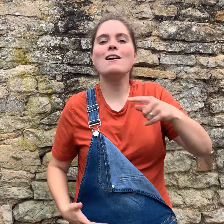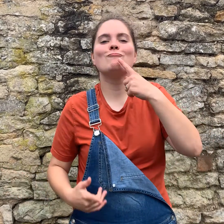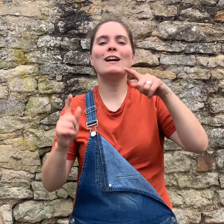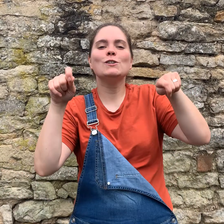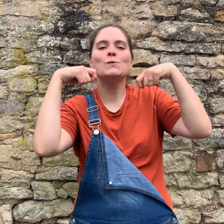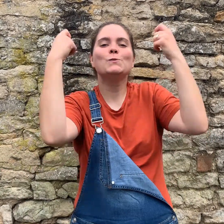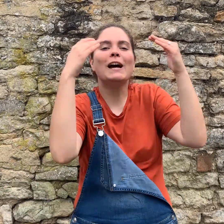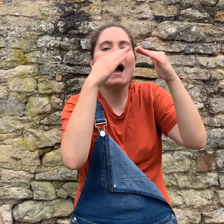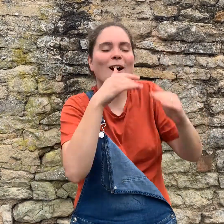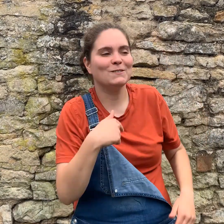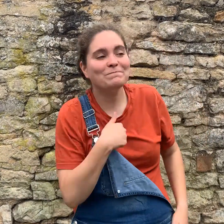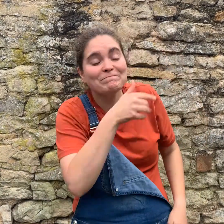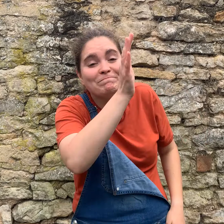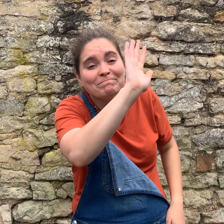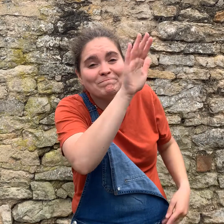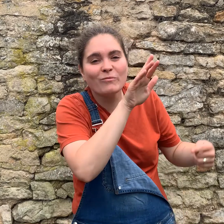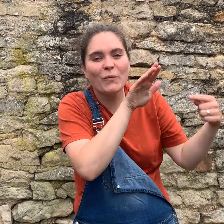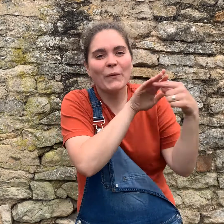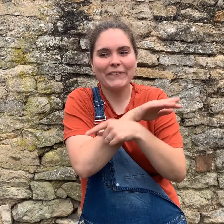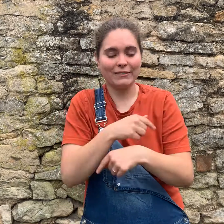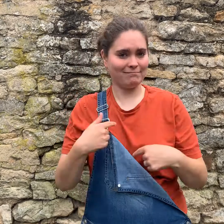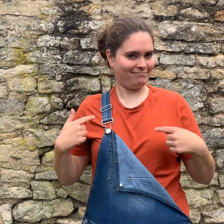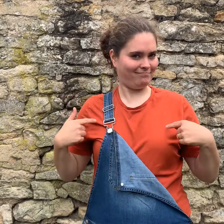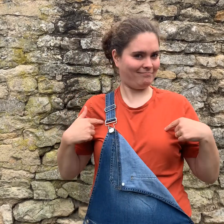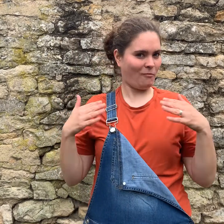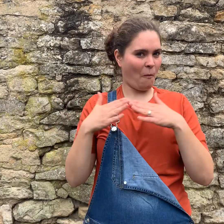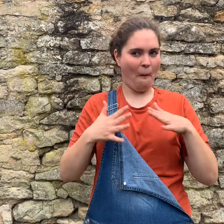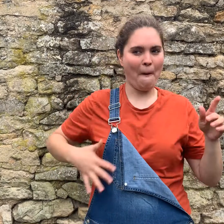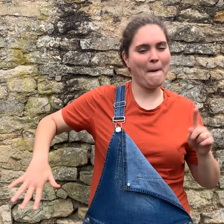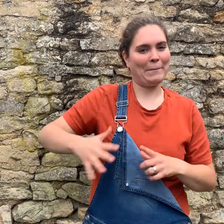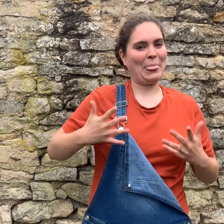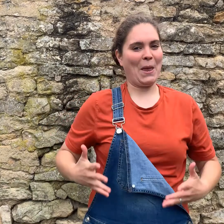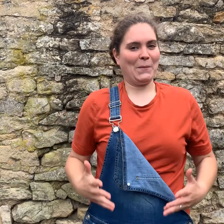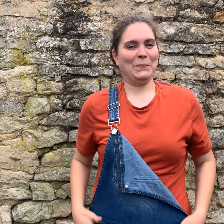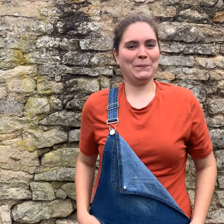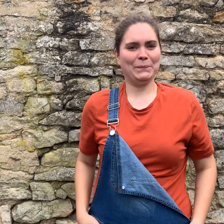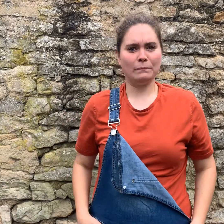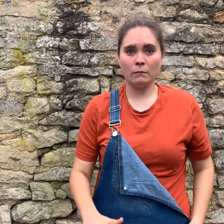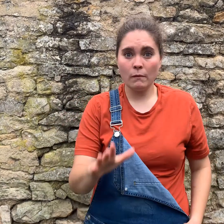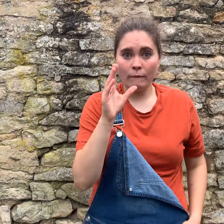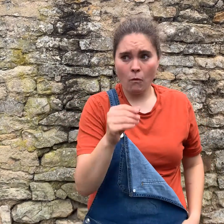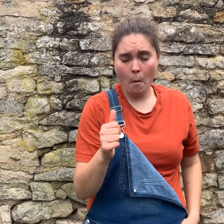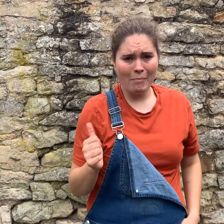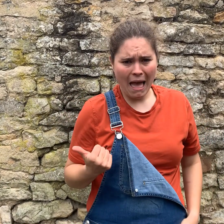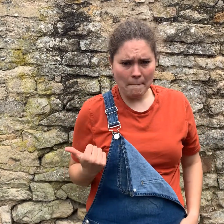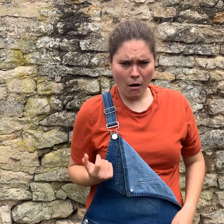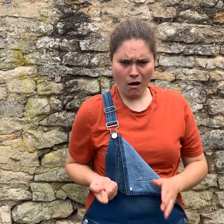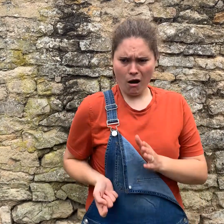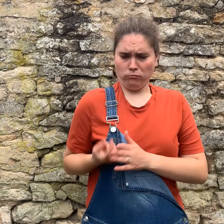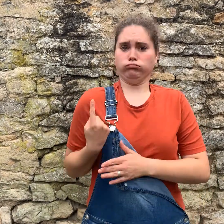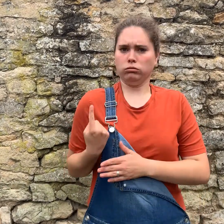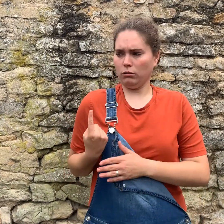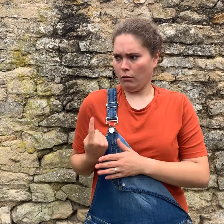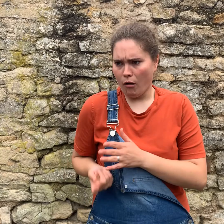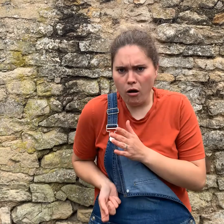And I've just been to Little Red Riding Hood's house. I said goodbye and got home. But my